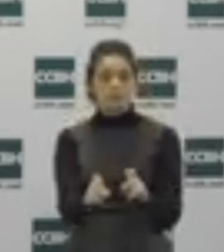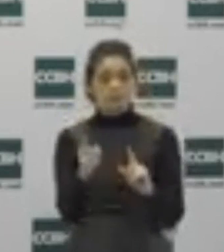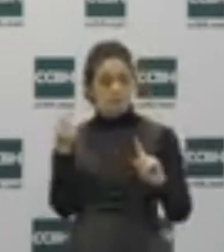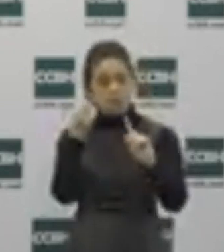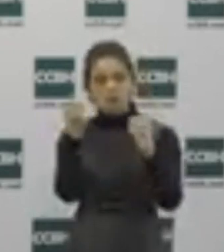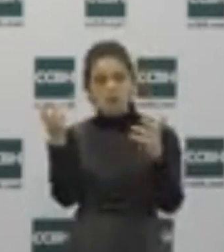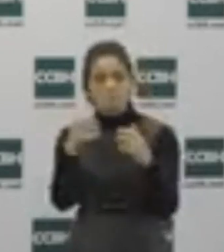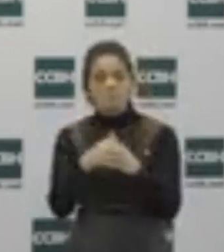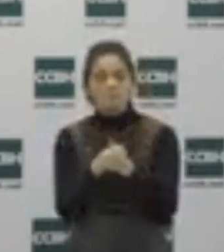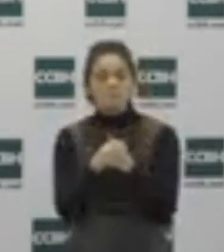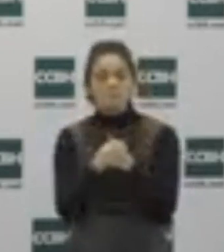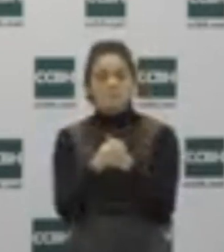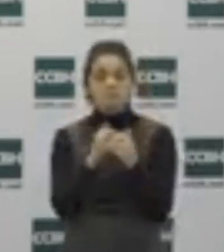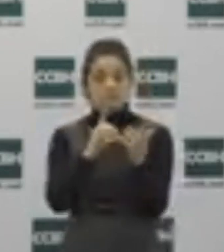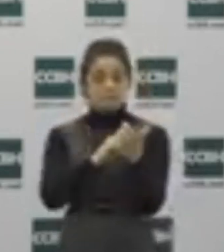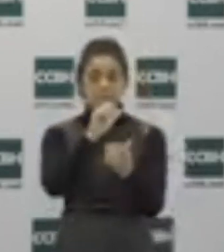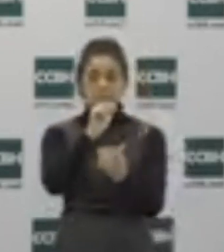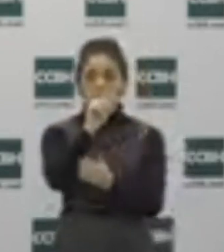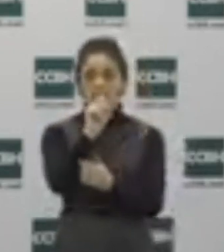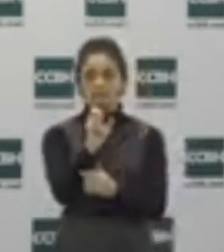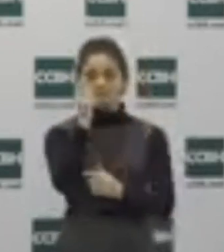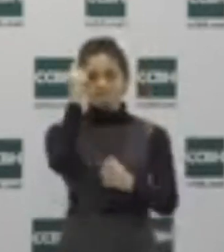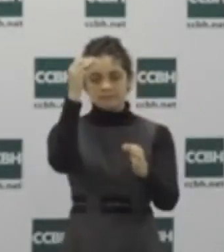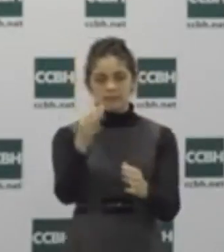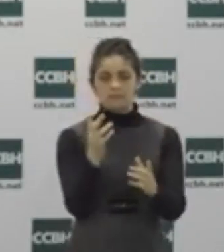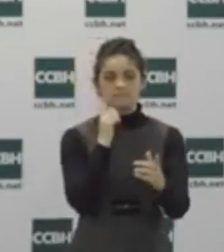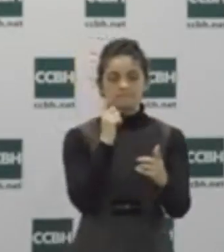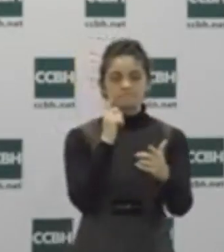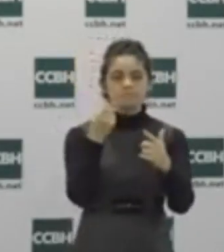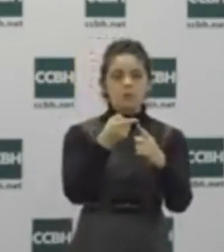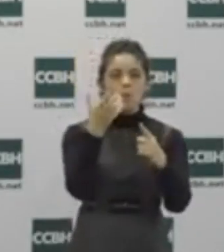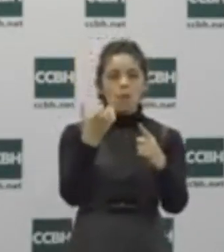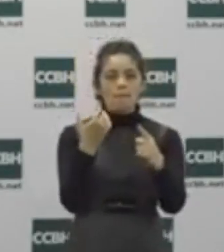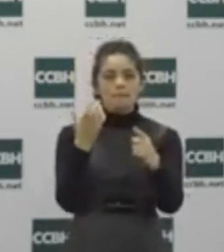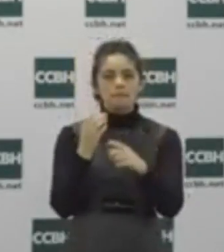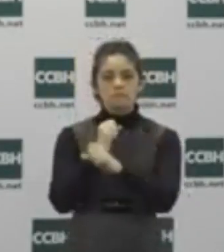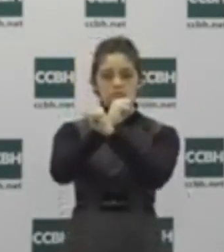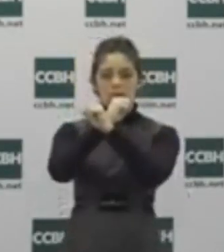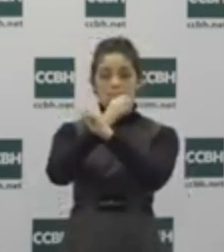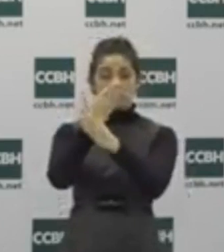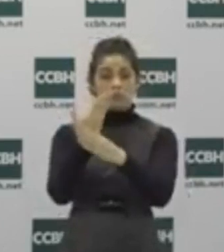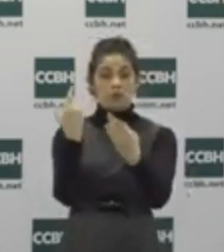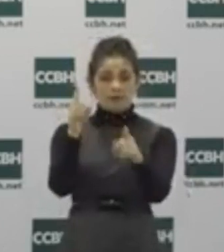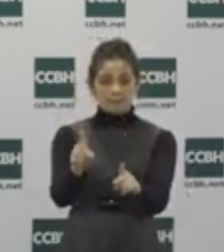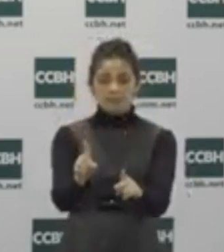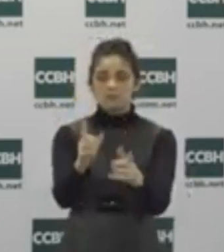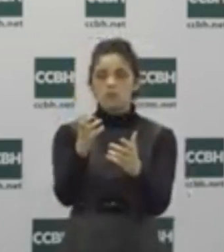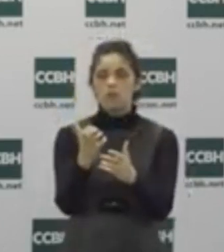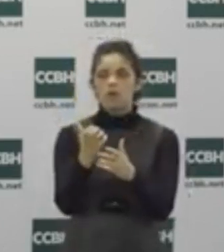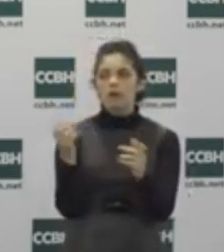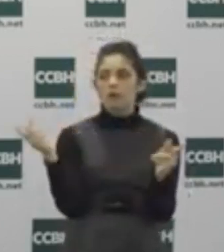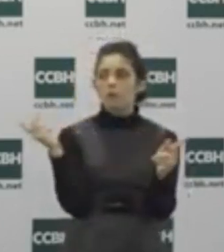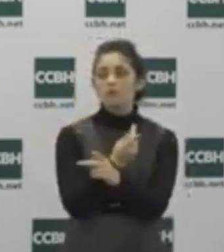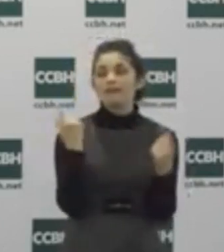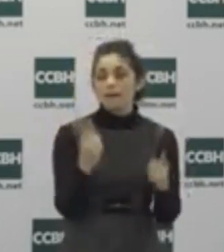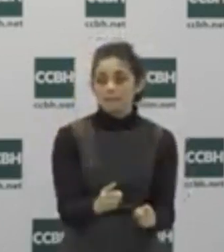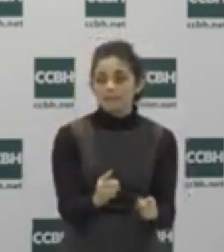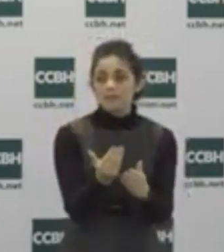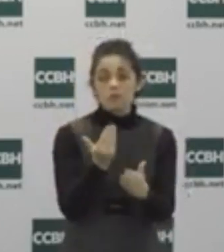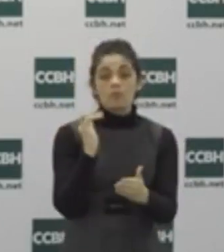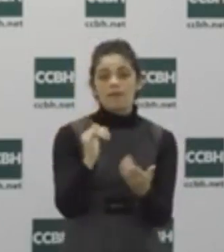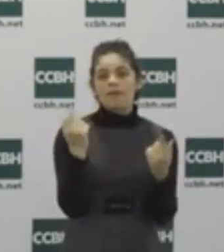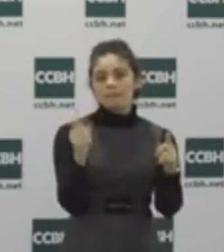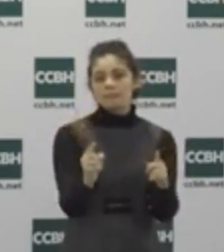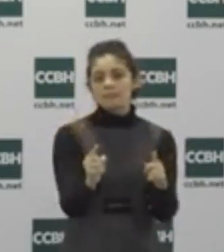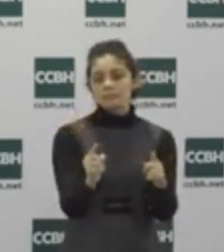goal certainly is to catch cases early to prevent the worst case scenario for patients. And so